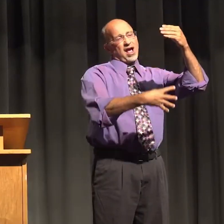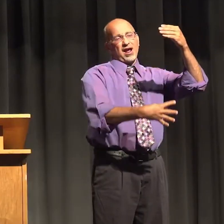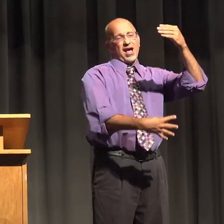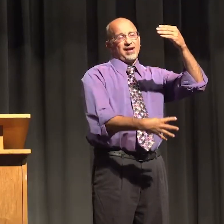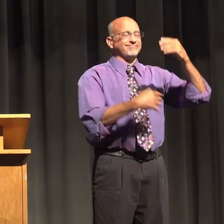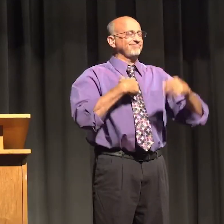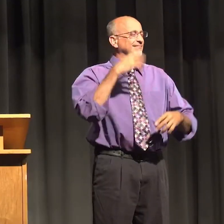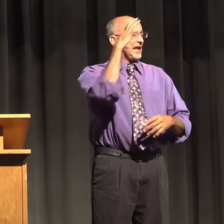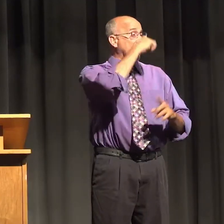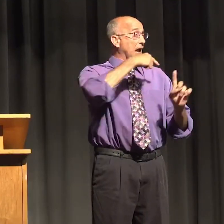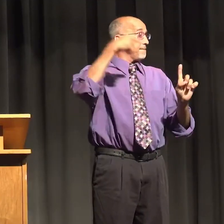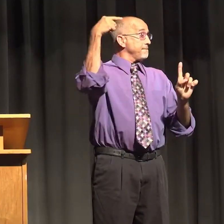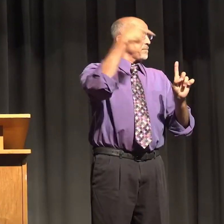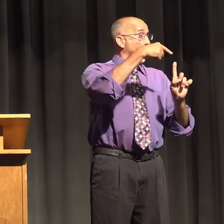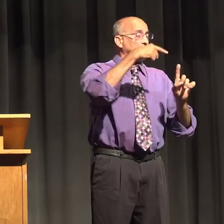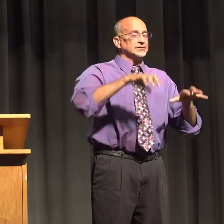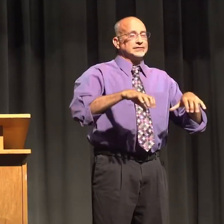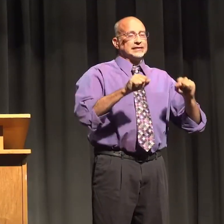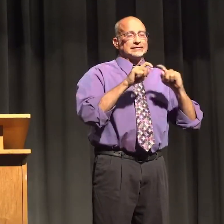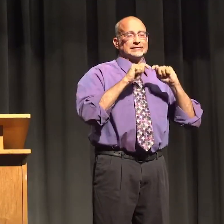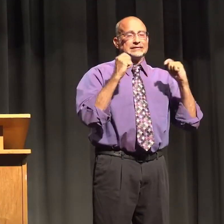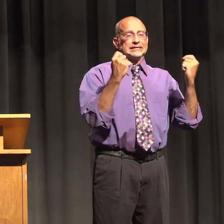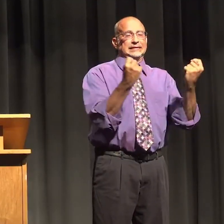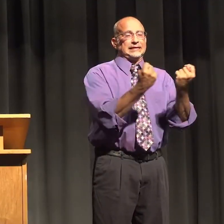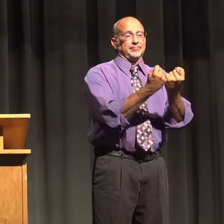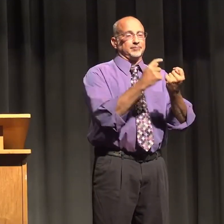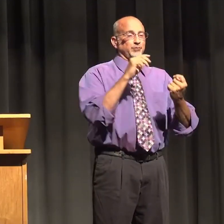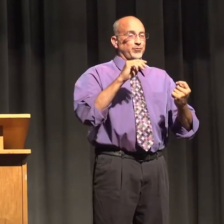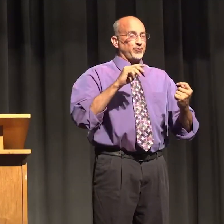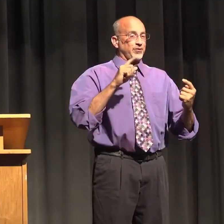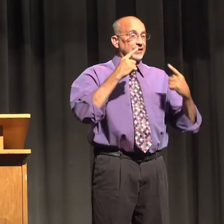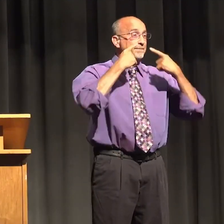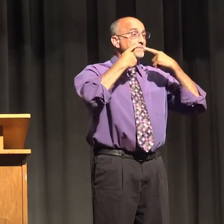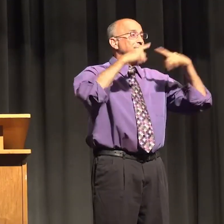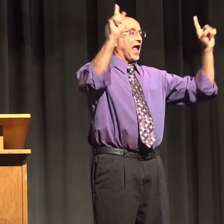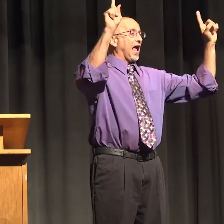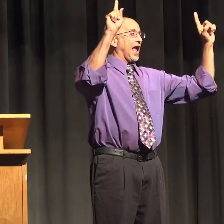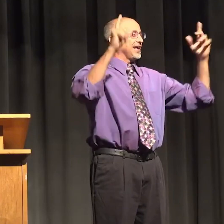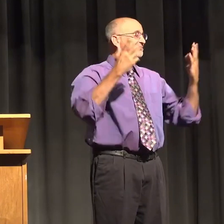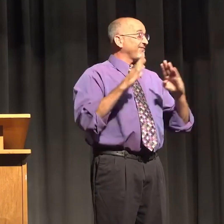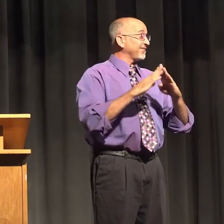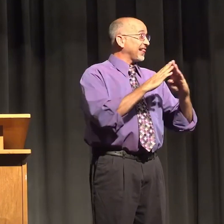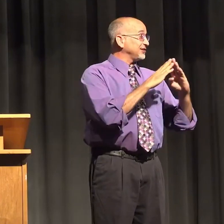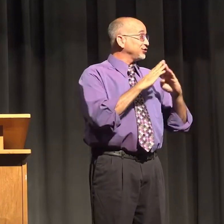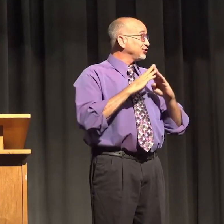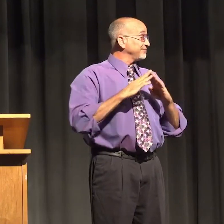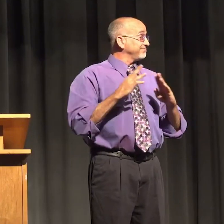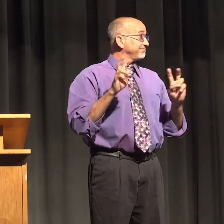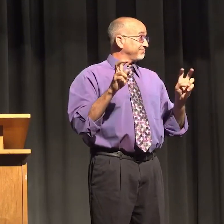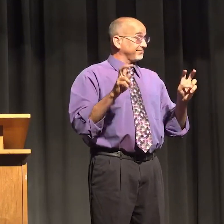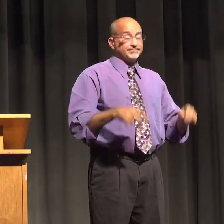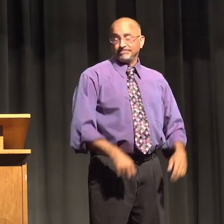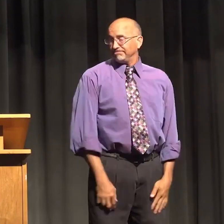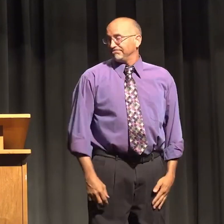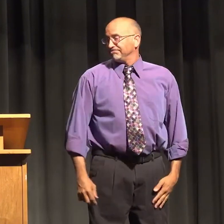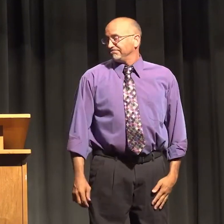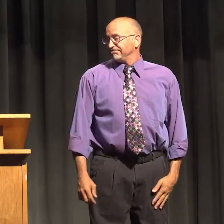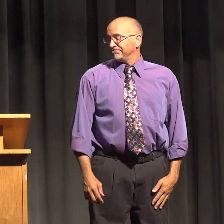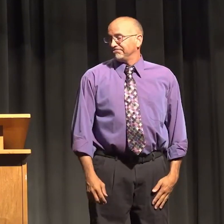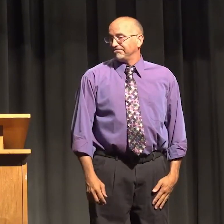gosh, the list could go on and on and on, but I guess the point of this is that it takes an entire team to cause success. It takes a village, right?